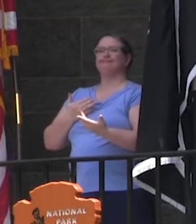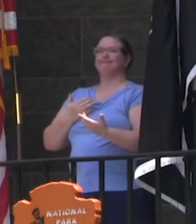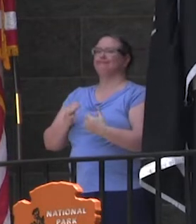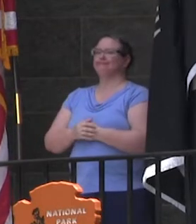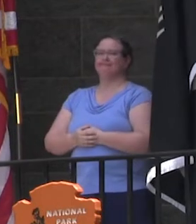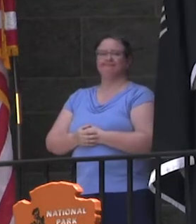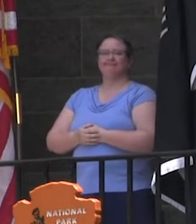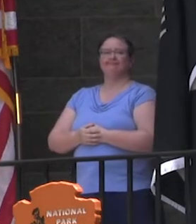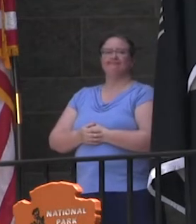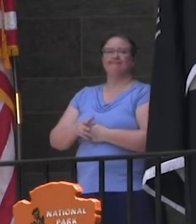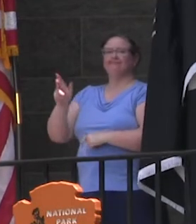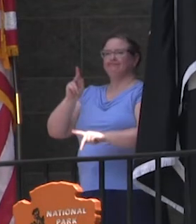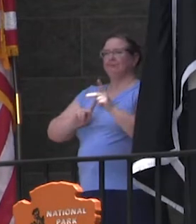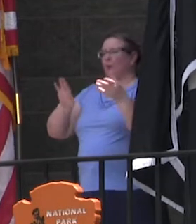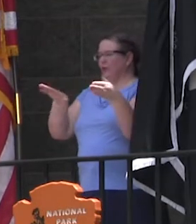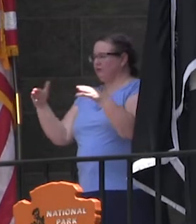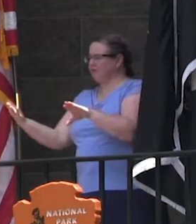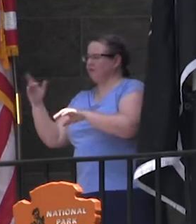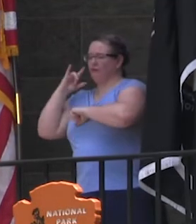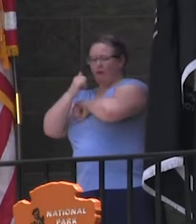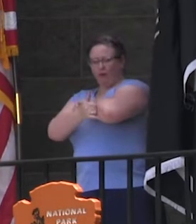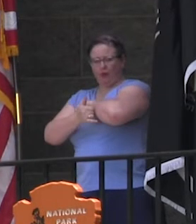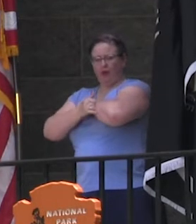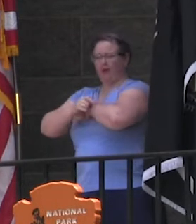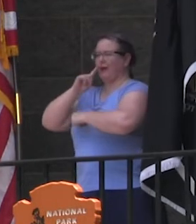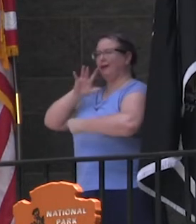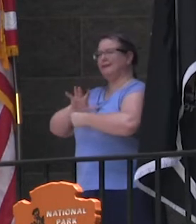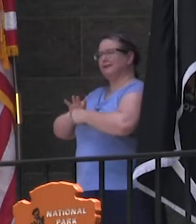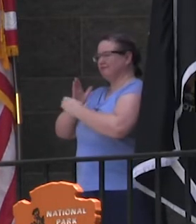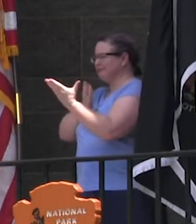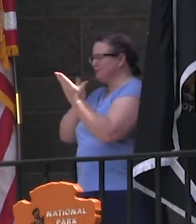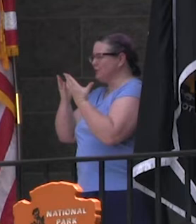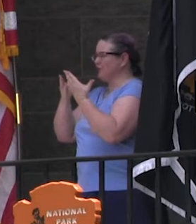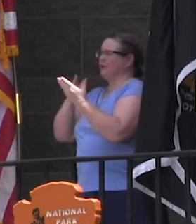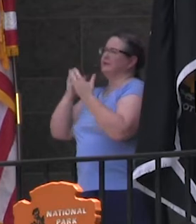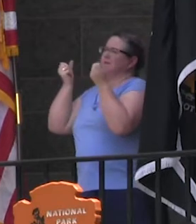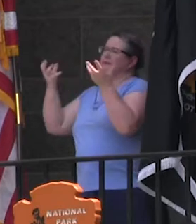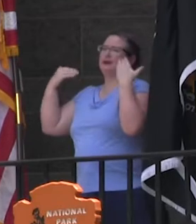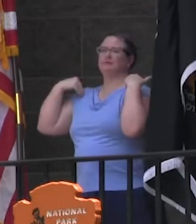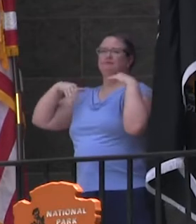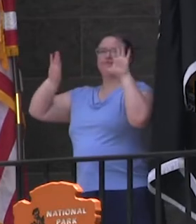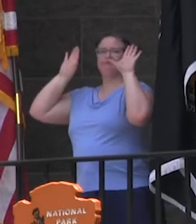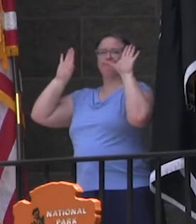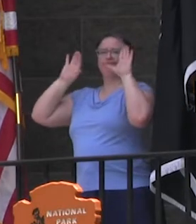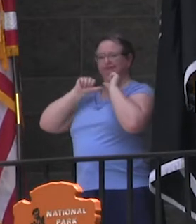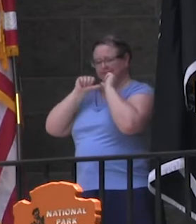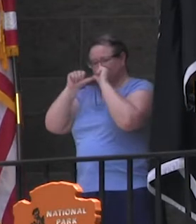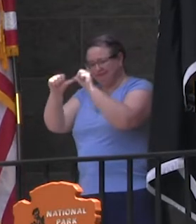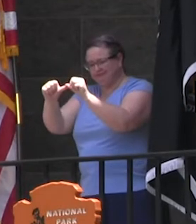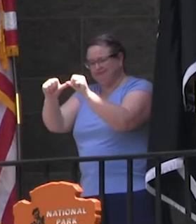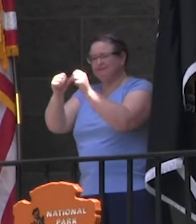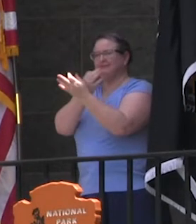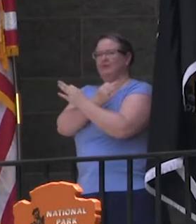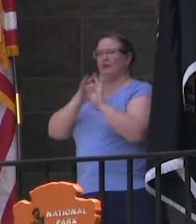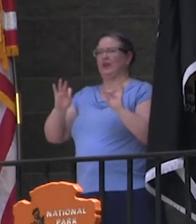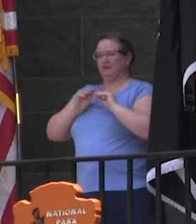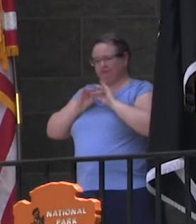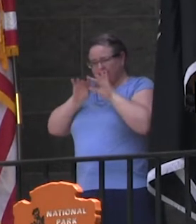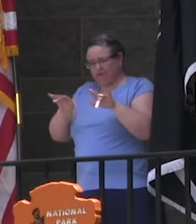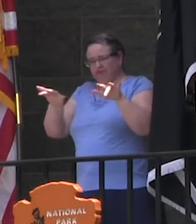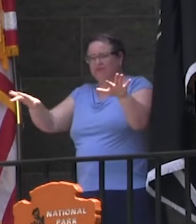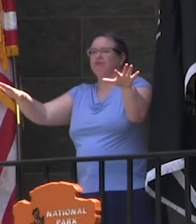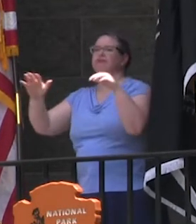service members' dedication to our country, their service, and their many sacrifices to further the cause of freedom